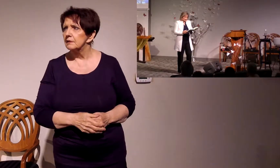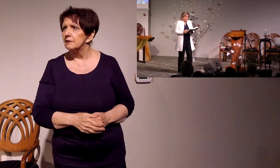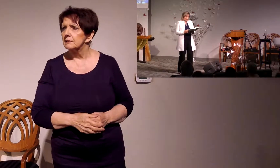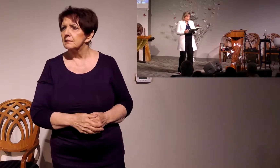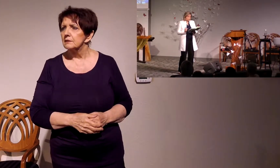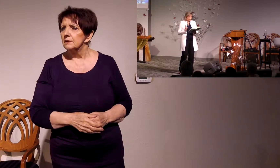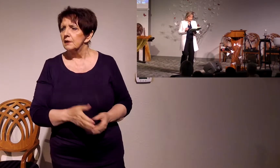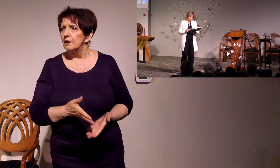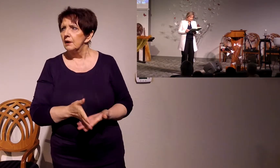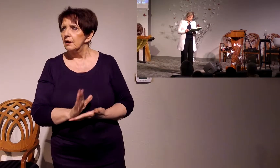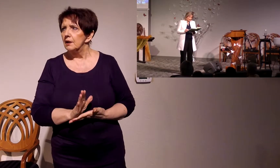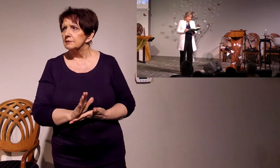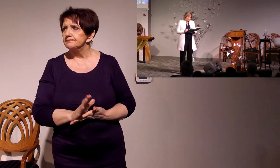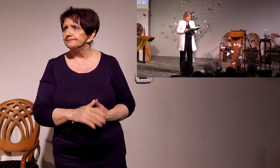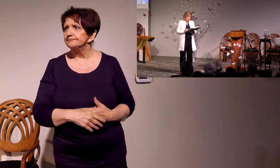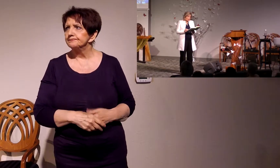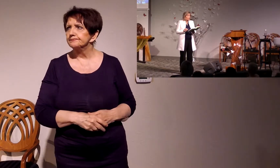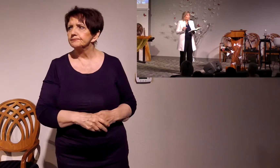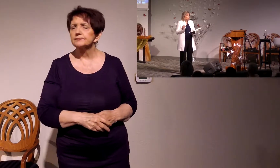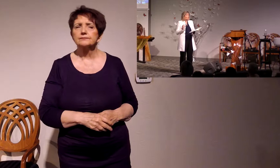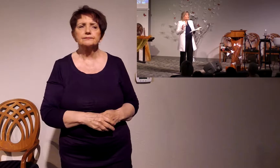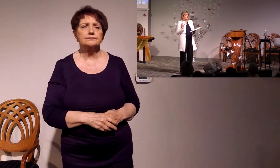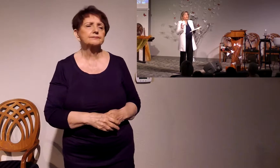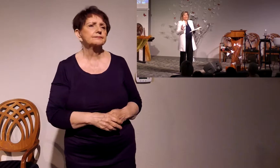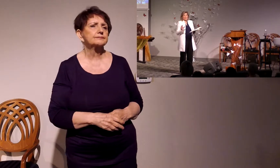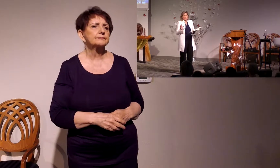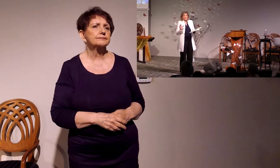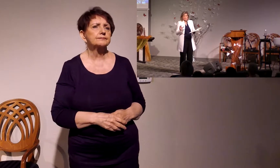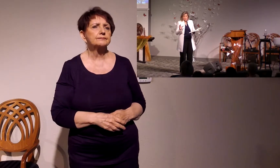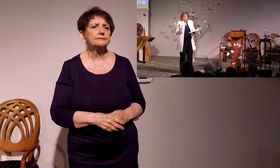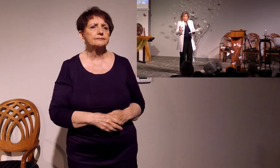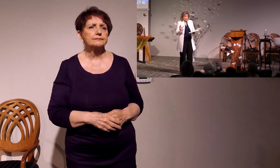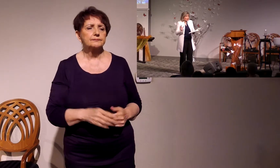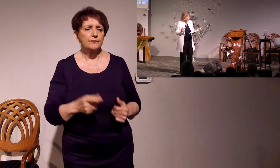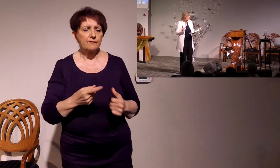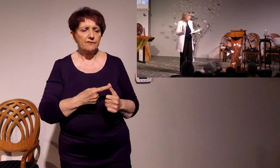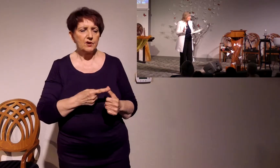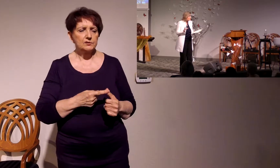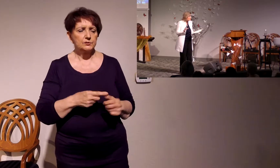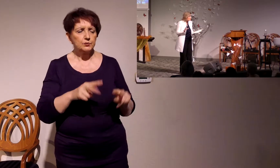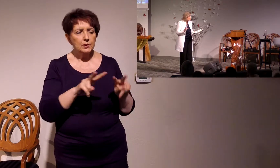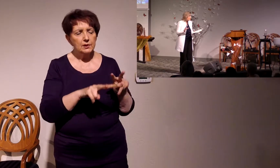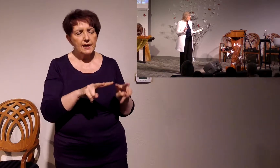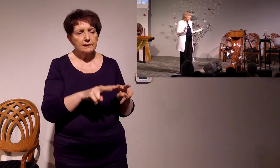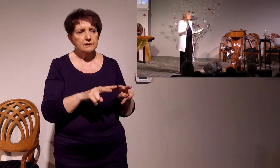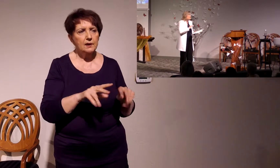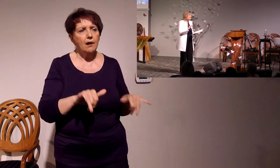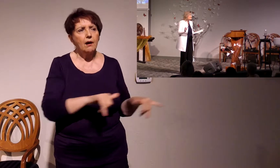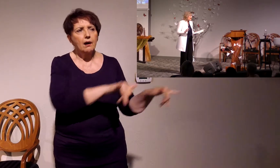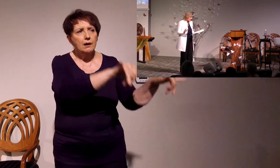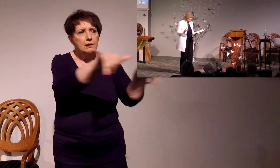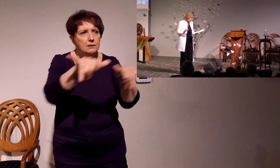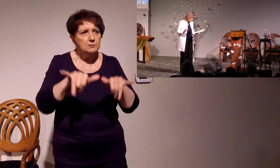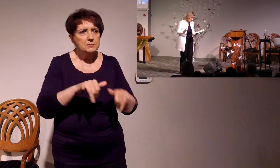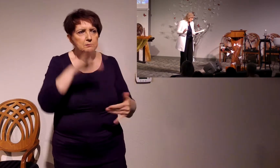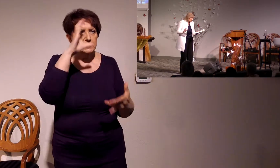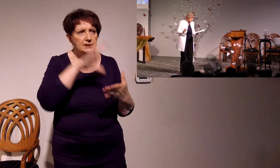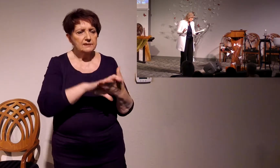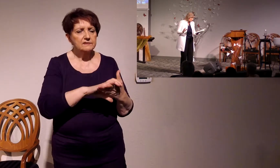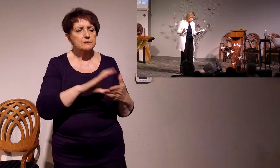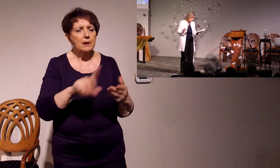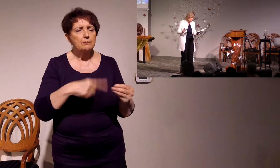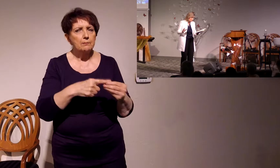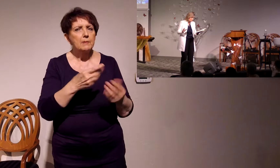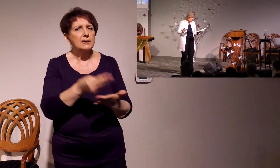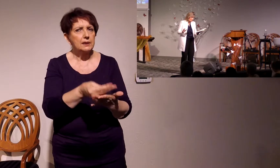All right. So we're going to look at some of the most common beliefs that we tend to have about money,